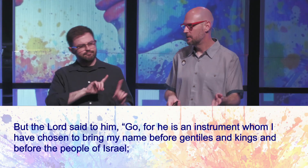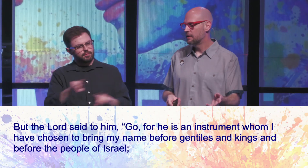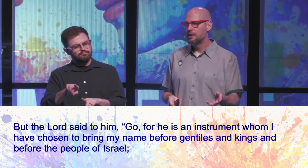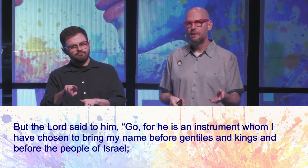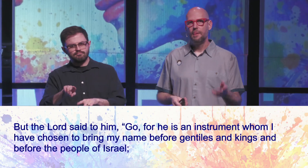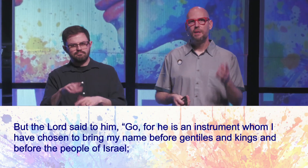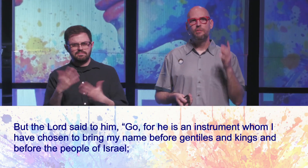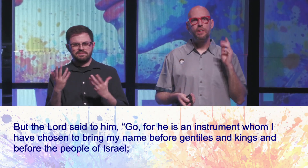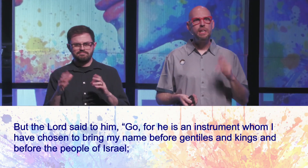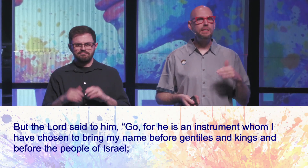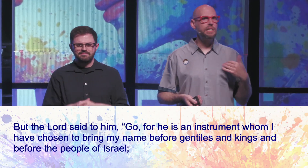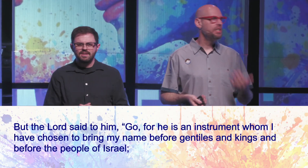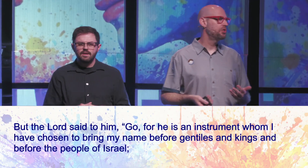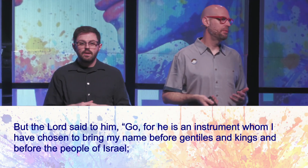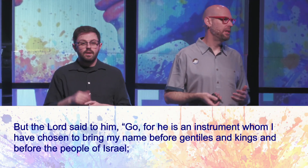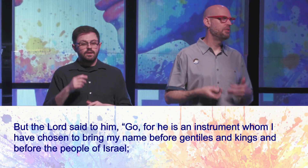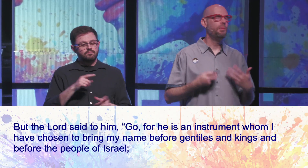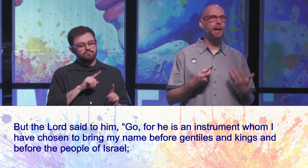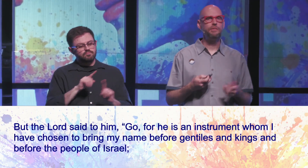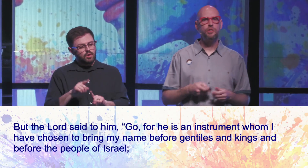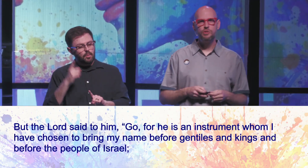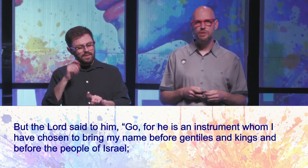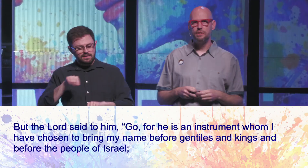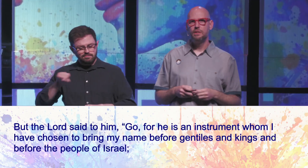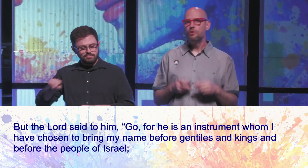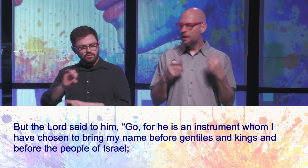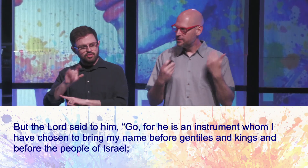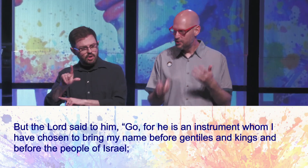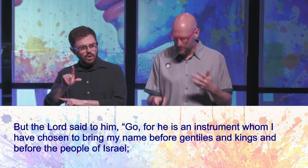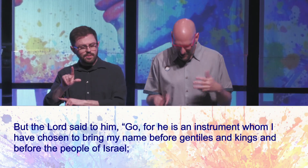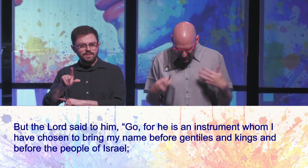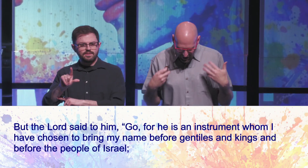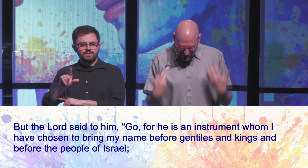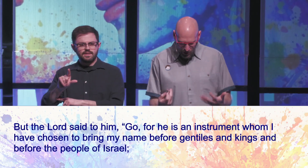go. For he is an instrument whom I have chosen